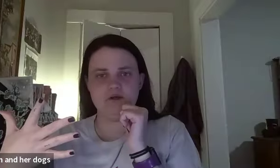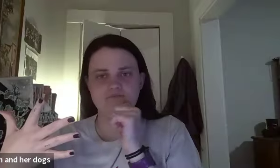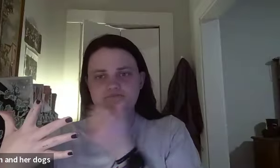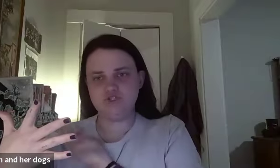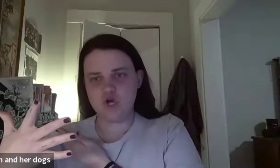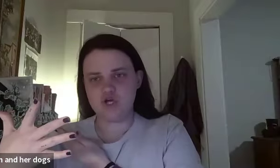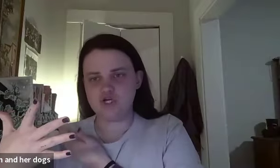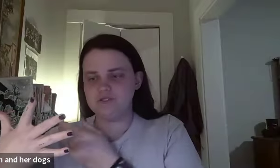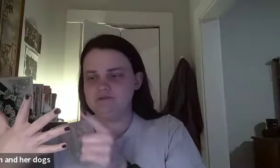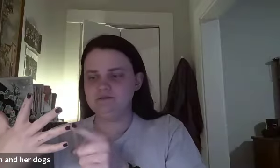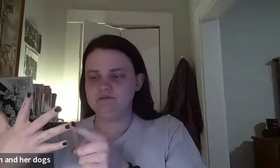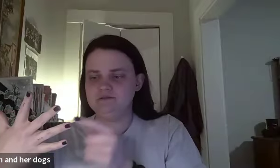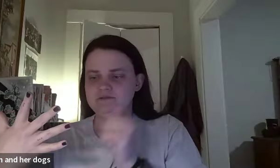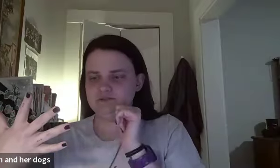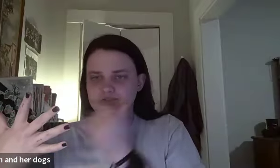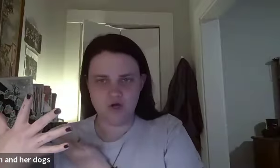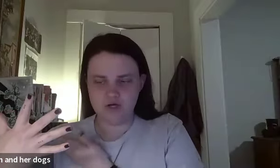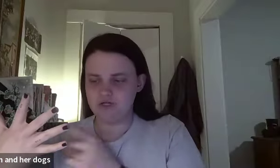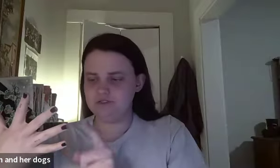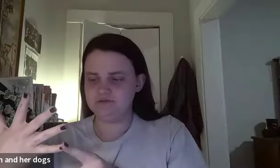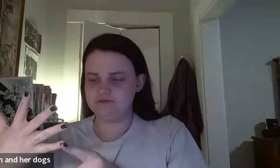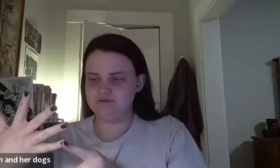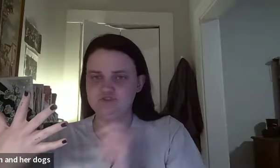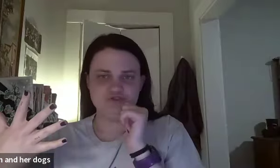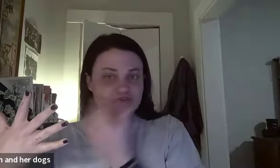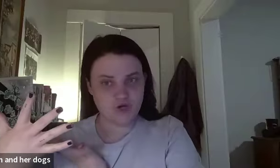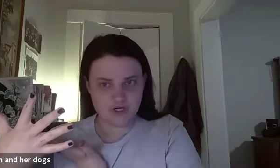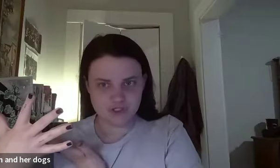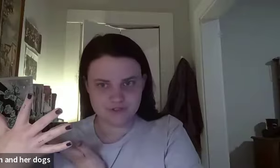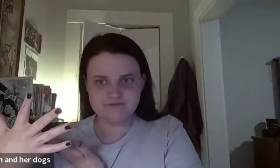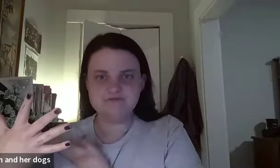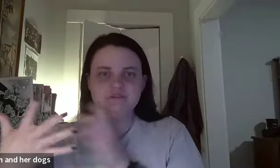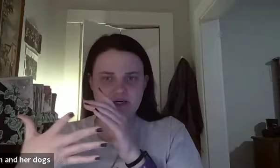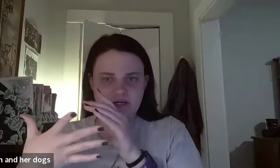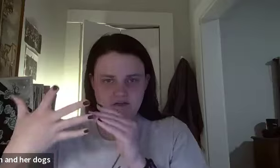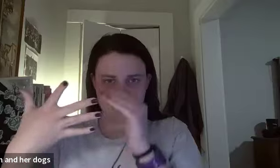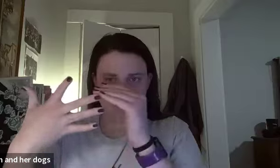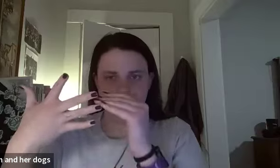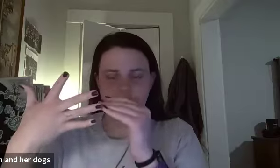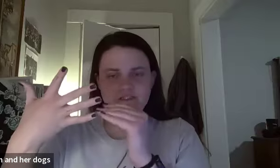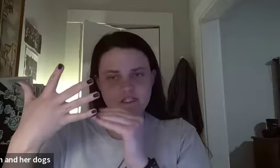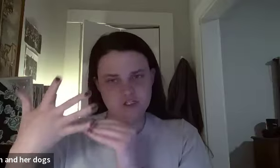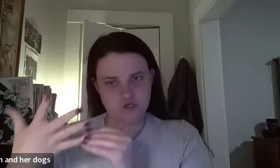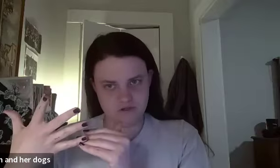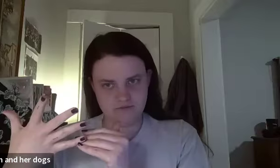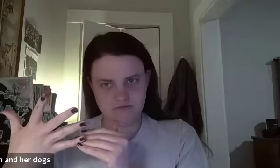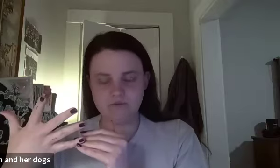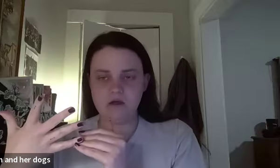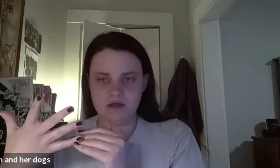one. Daughter, daughter, daughter, kind of deal. So you'd point to each daughter, okay?